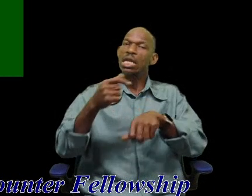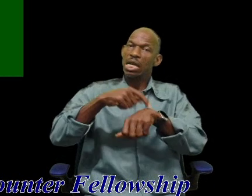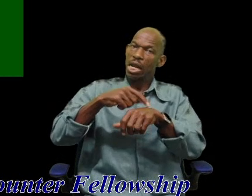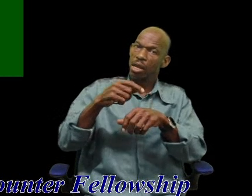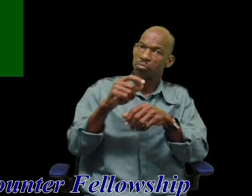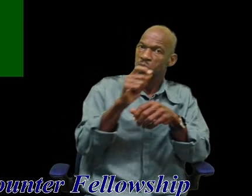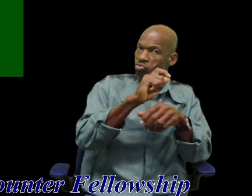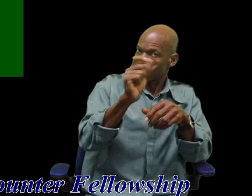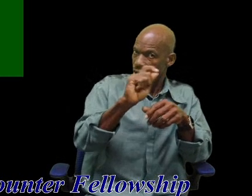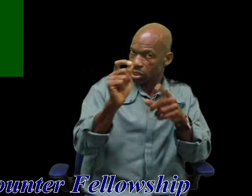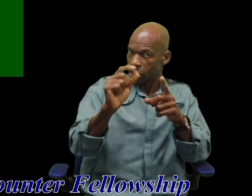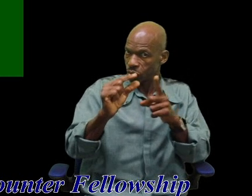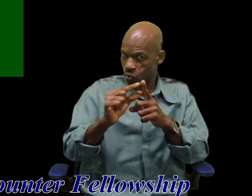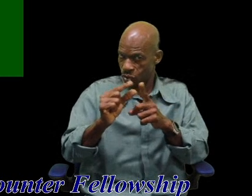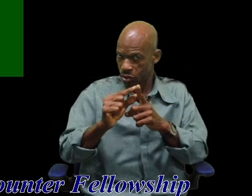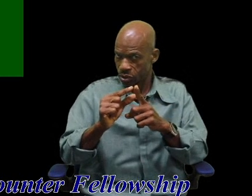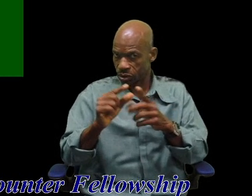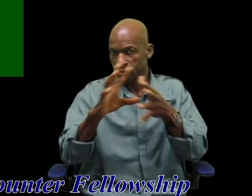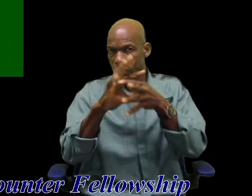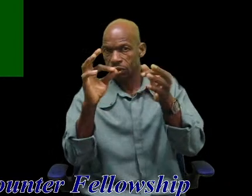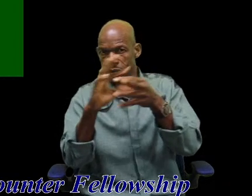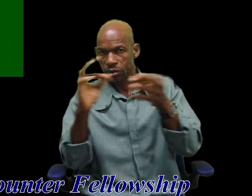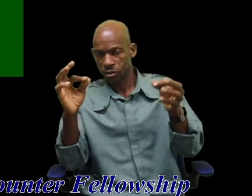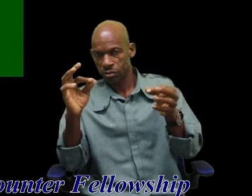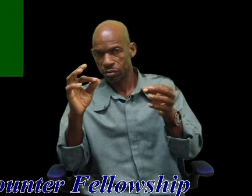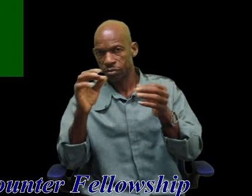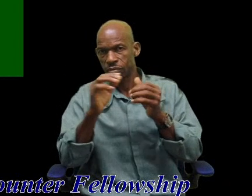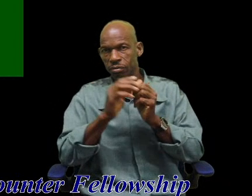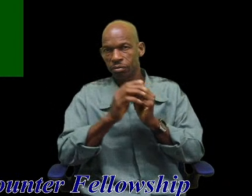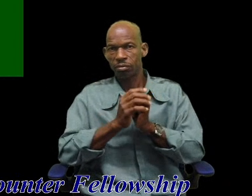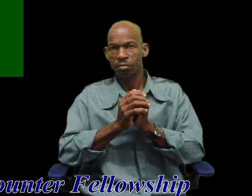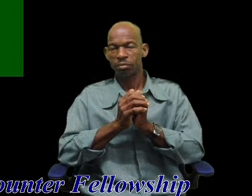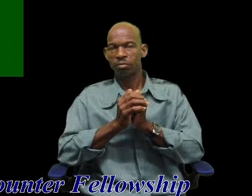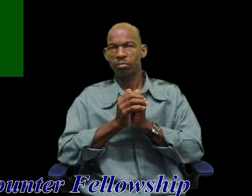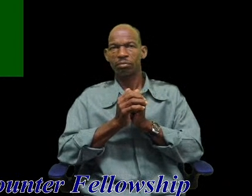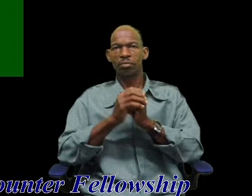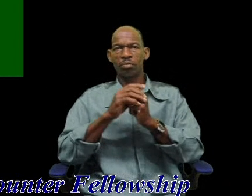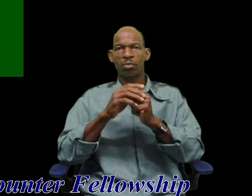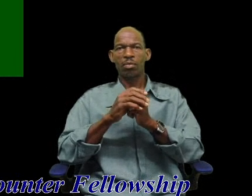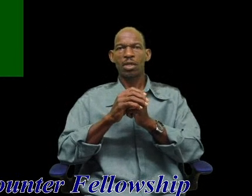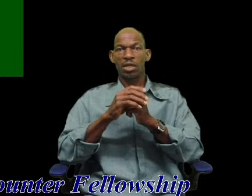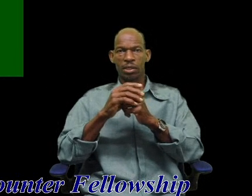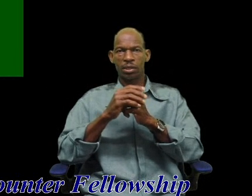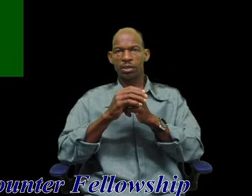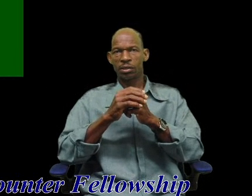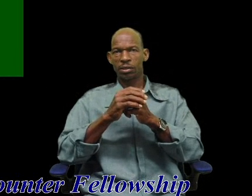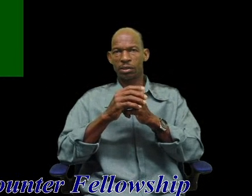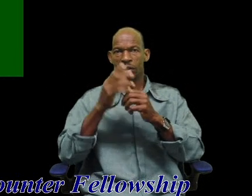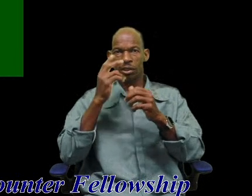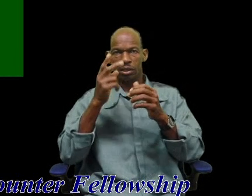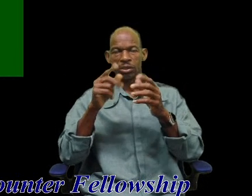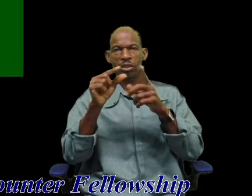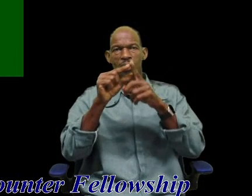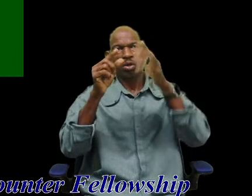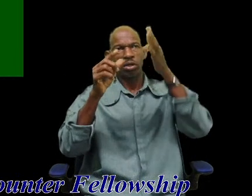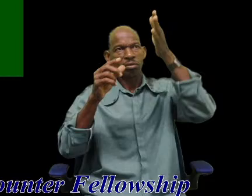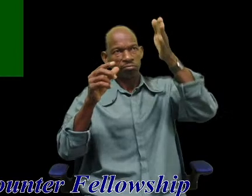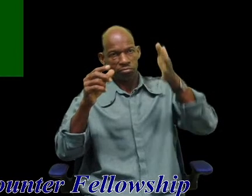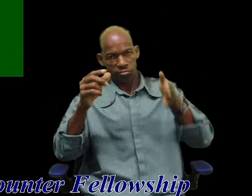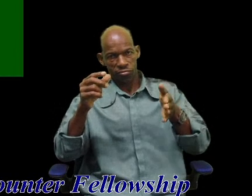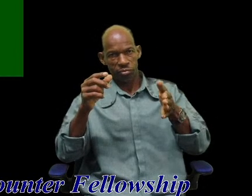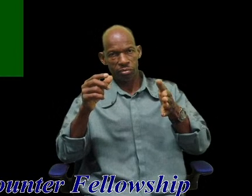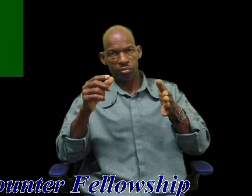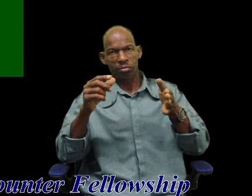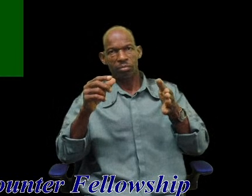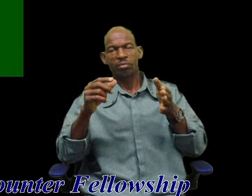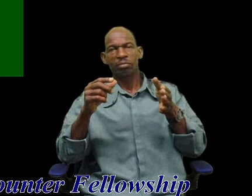at sentences, and you will notice that all these words here, whether it is the owner or what is owned, all